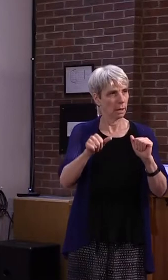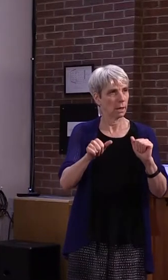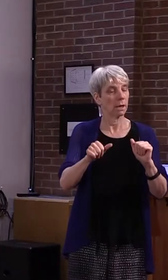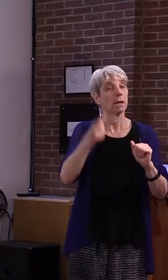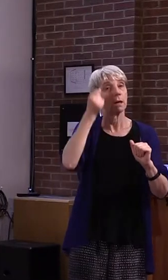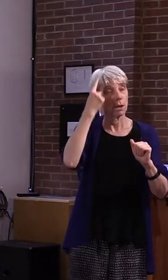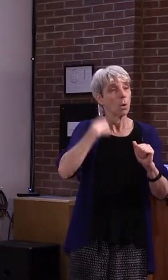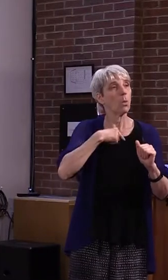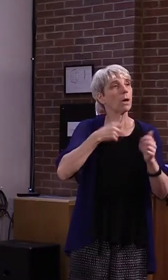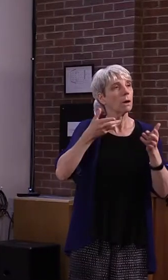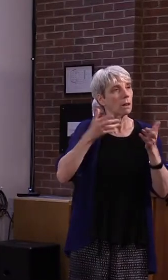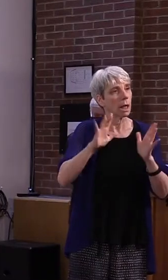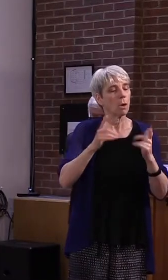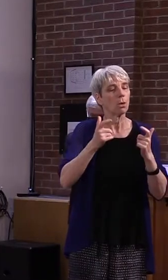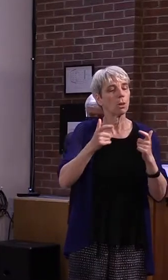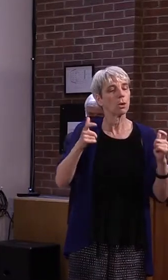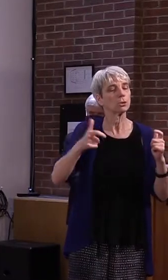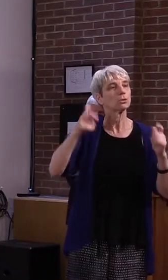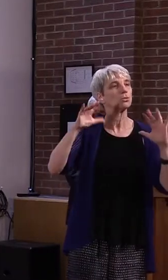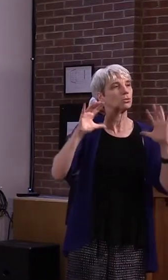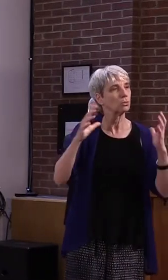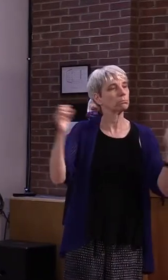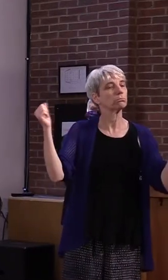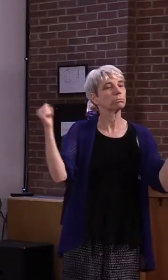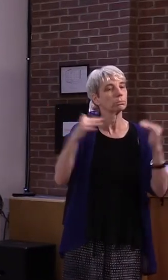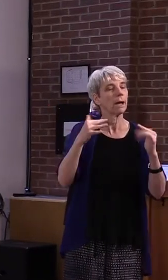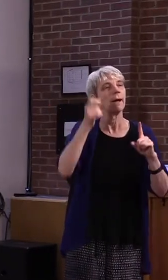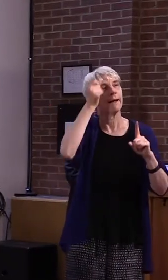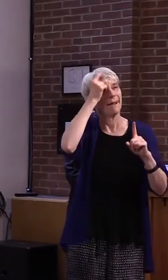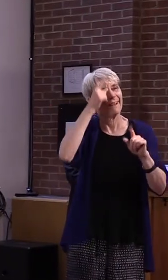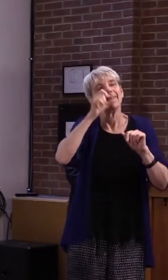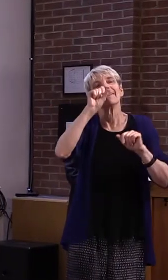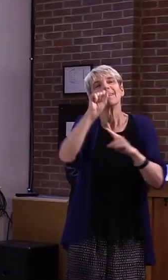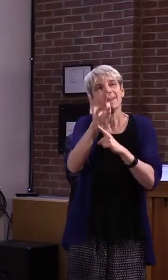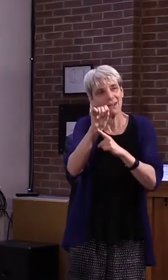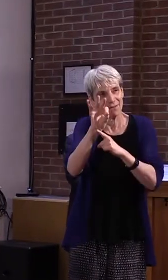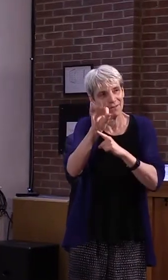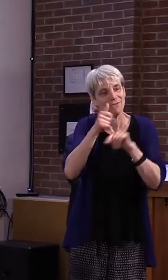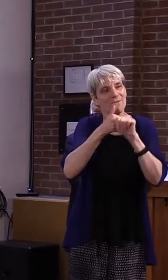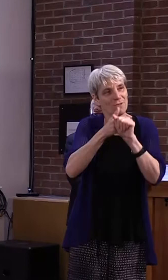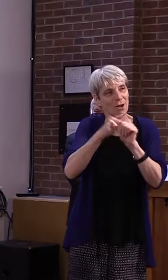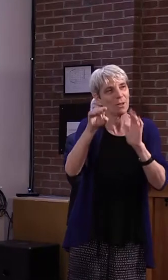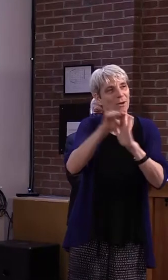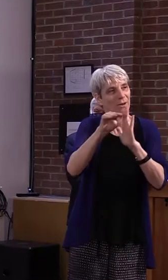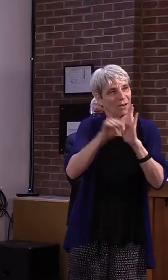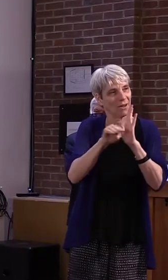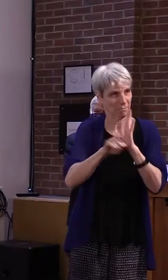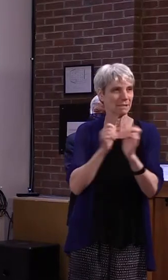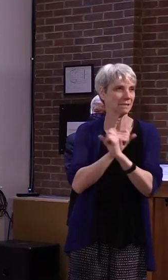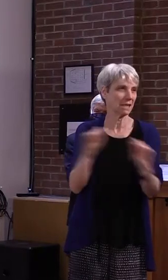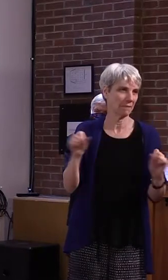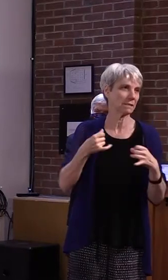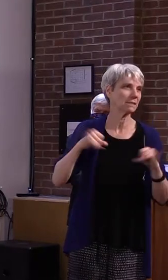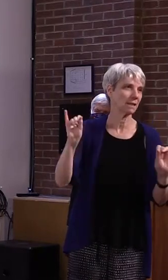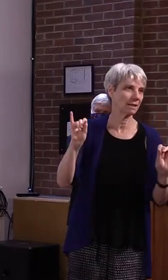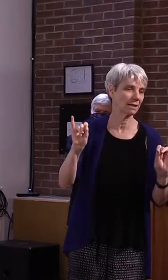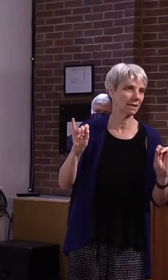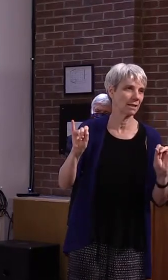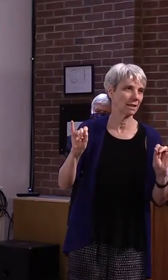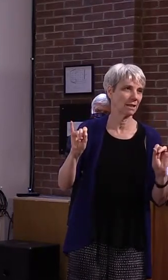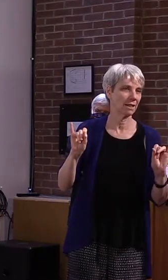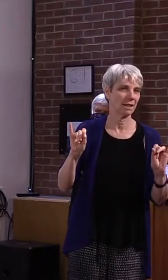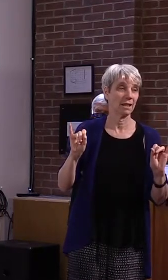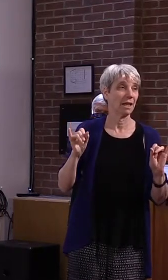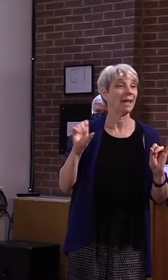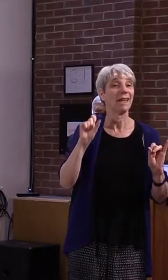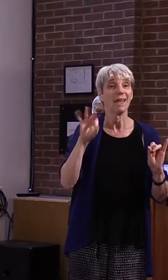gatherings, and we feel that responsible people at mass gatherings can actually attend those. We wouldn't want to put